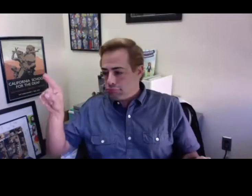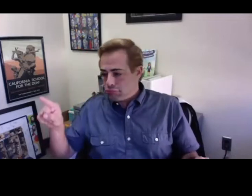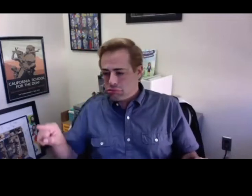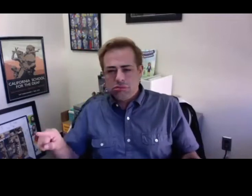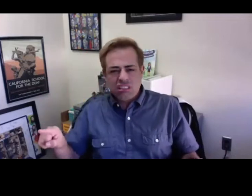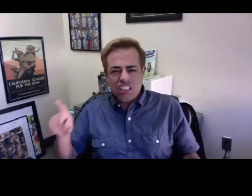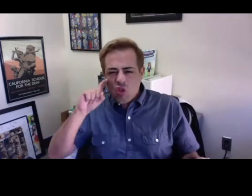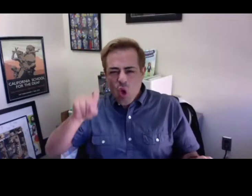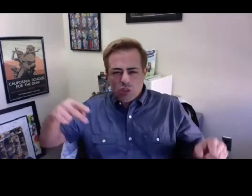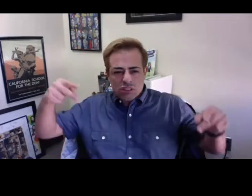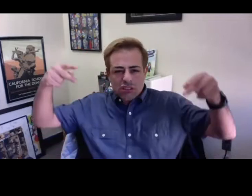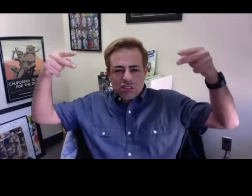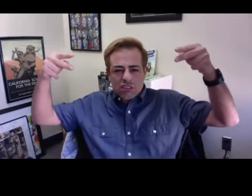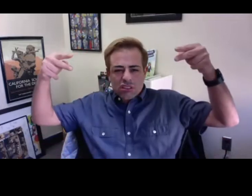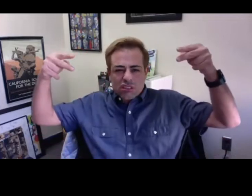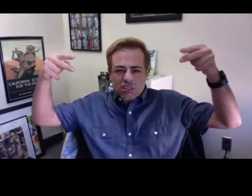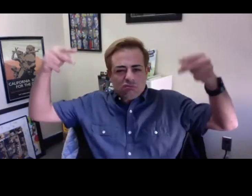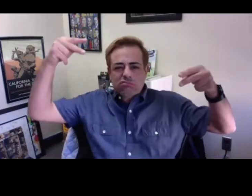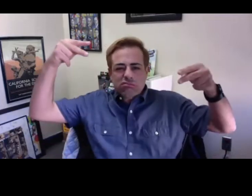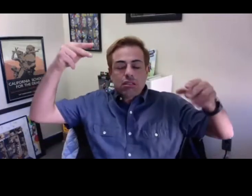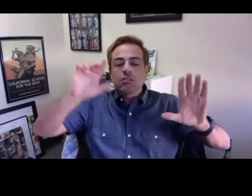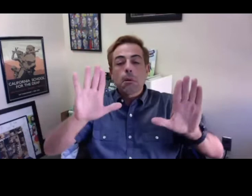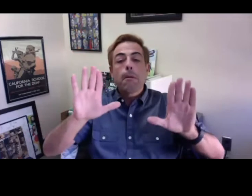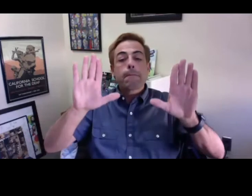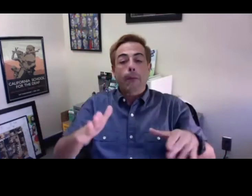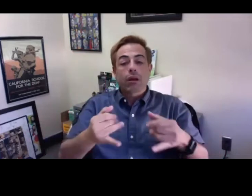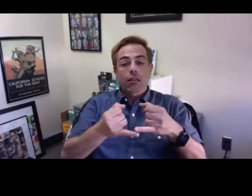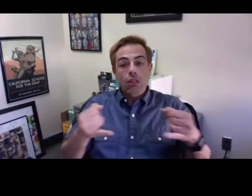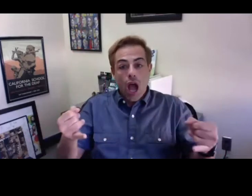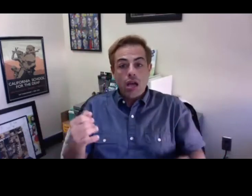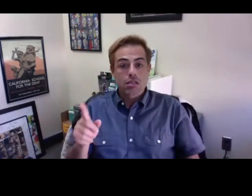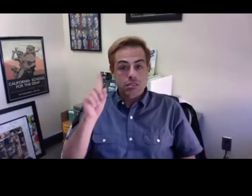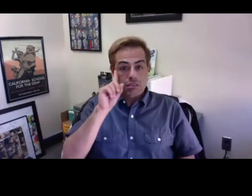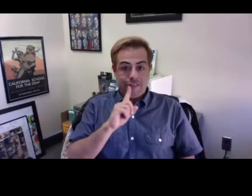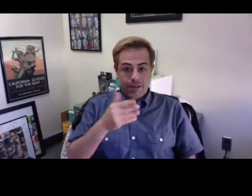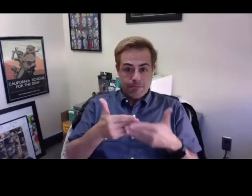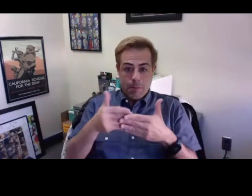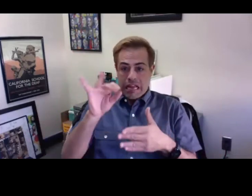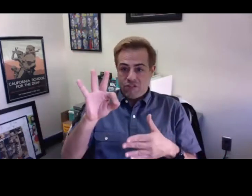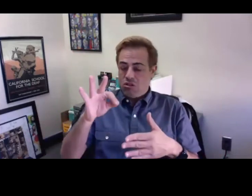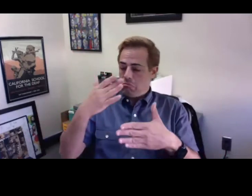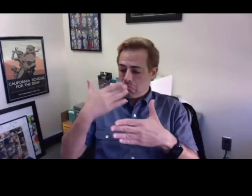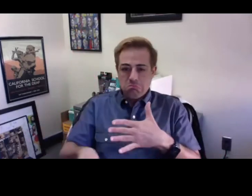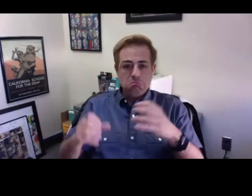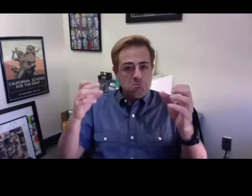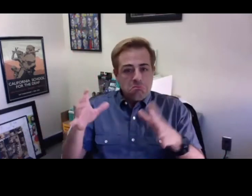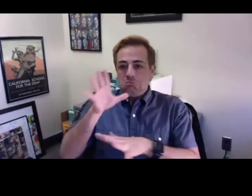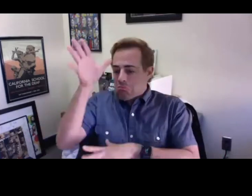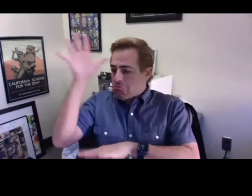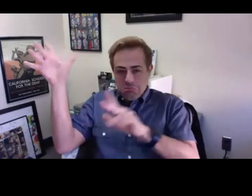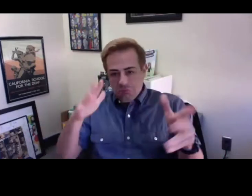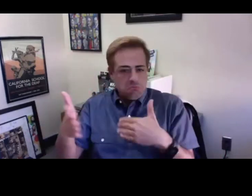and deaf babies, if you notice that they're not exactly the